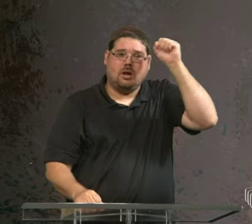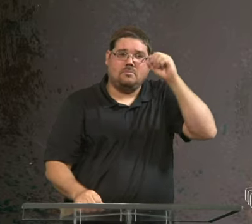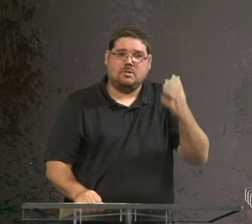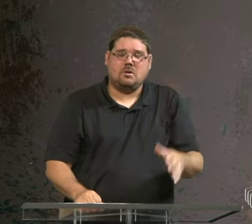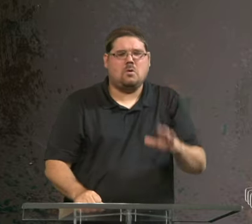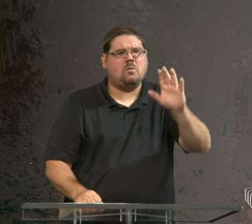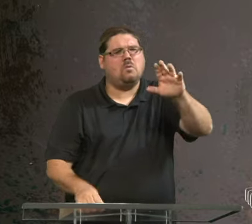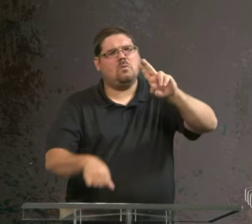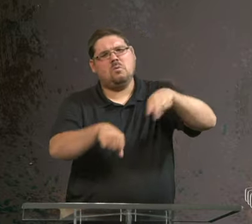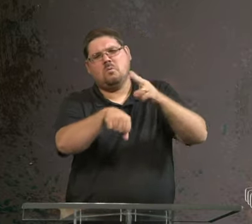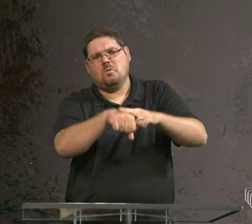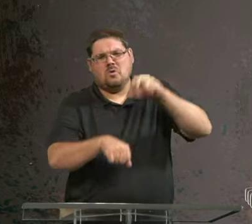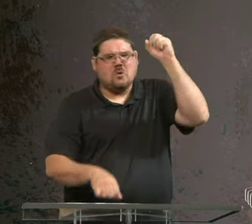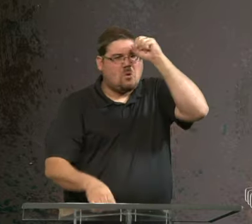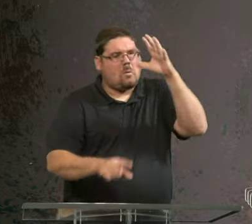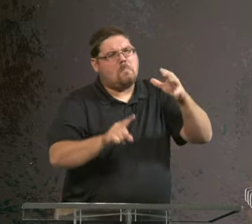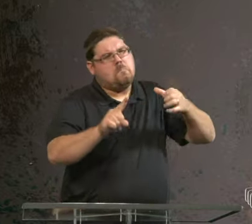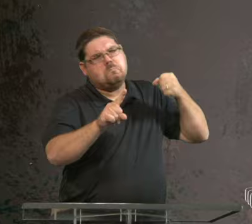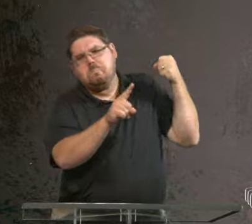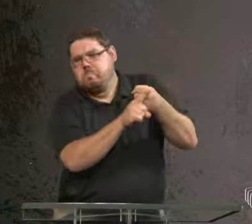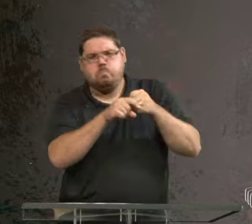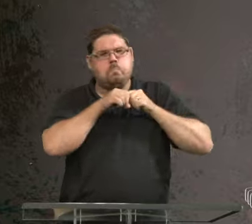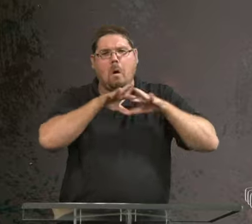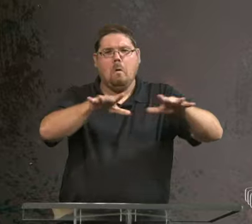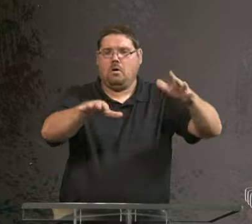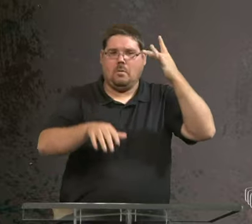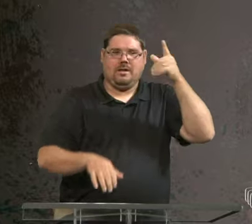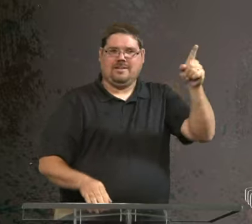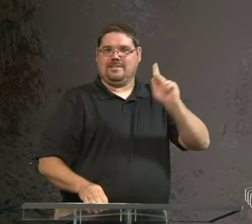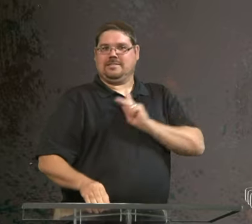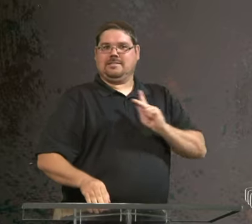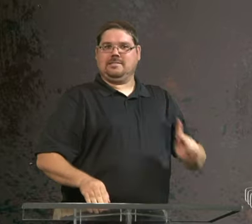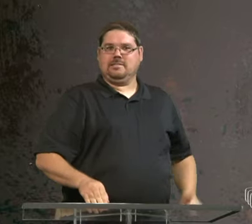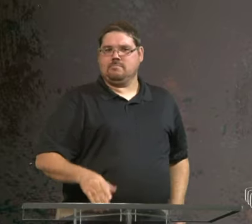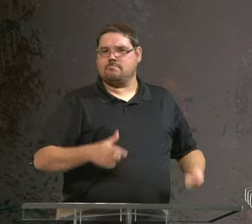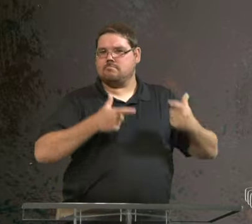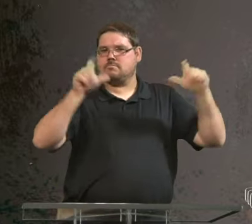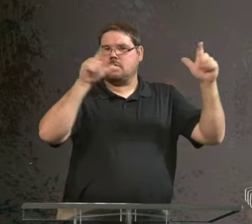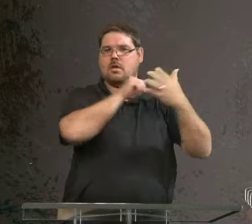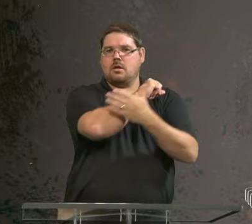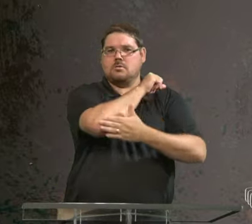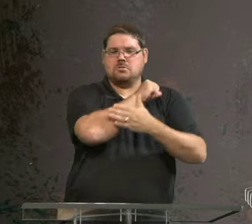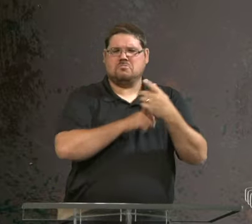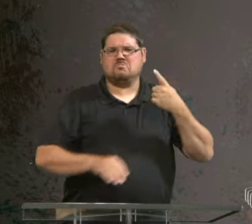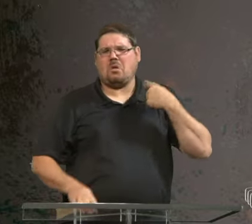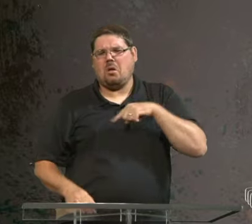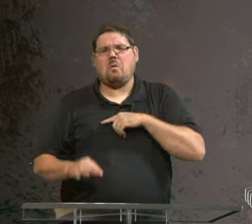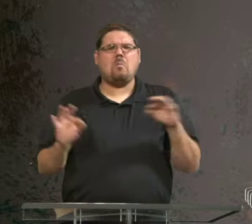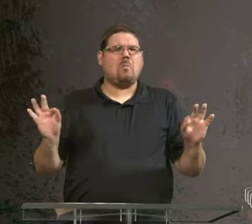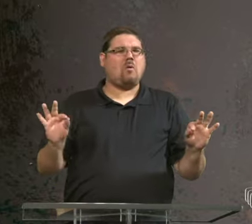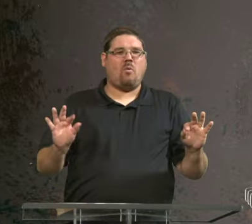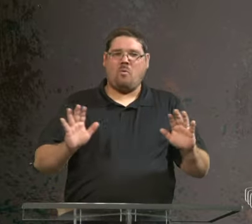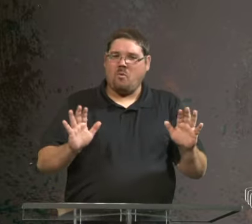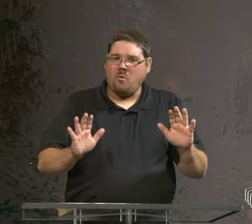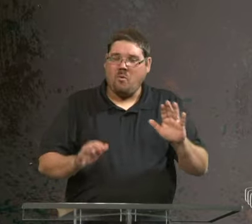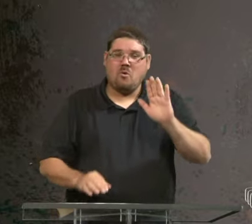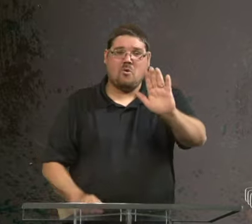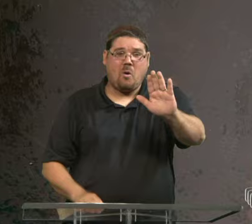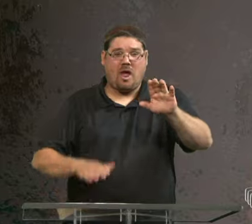church? Now, I understand that with Solomon as a king, that had greater impact because that was a great